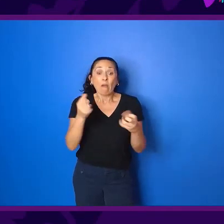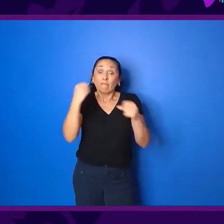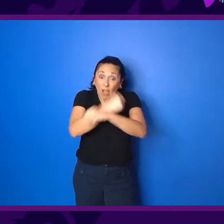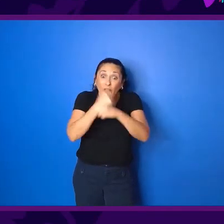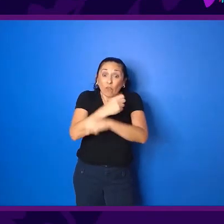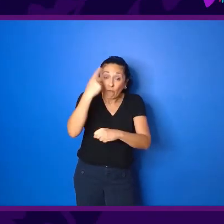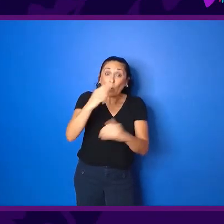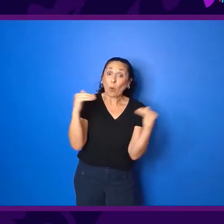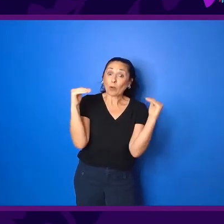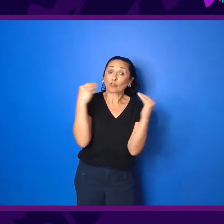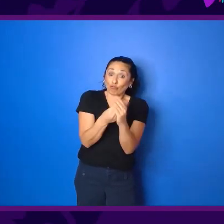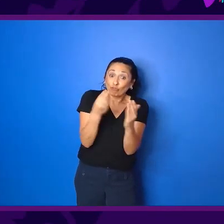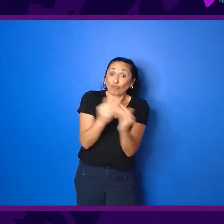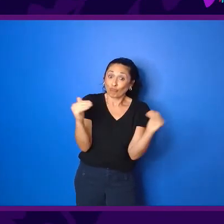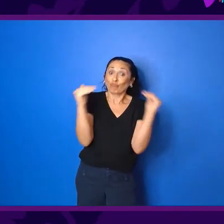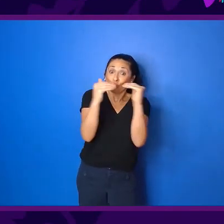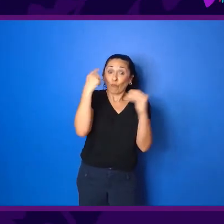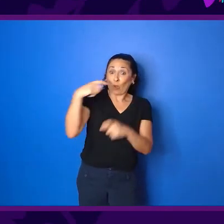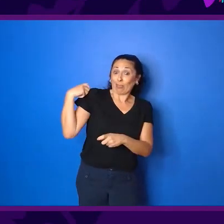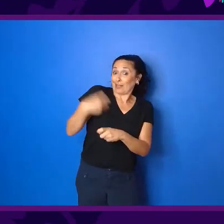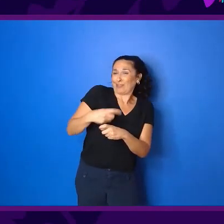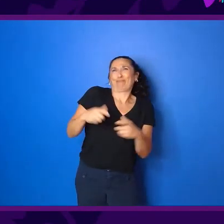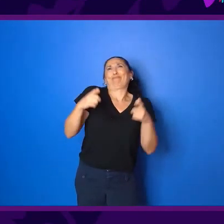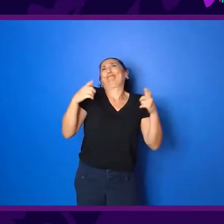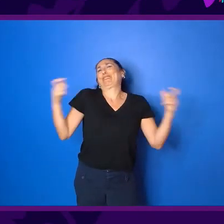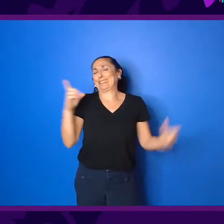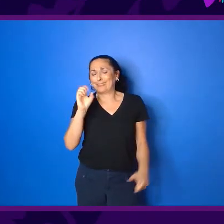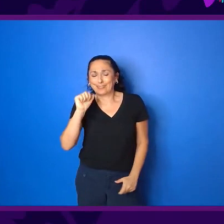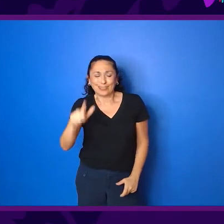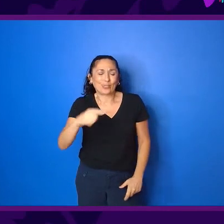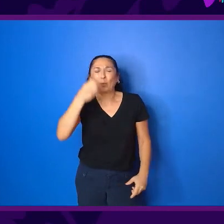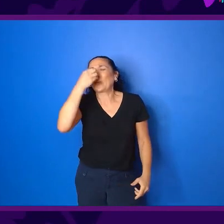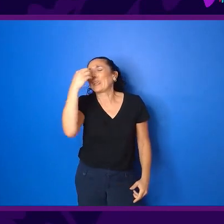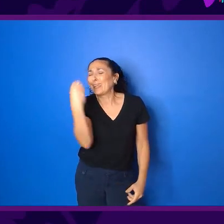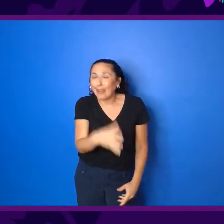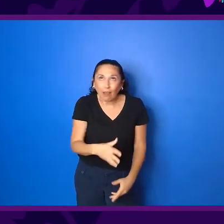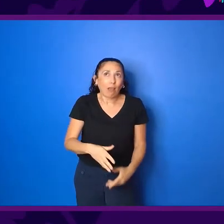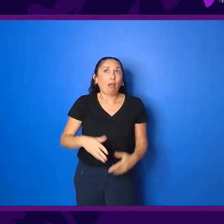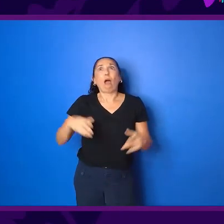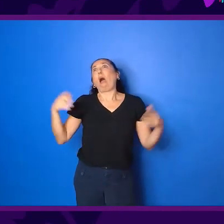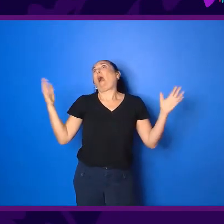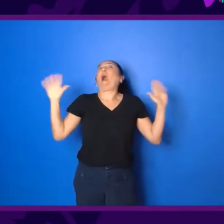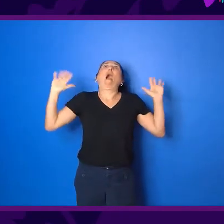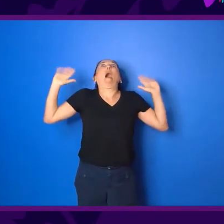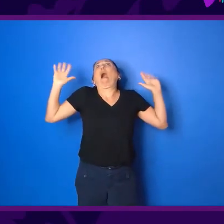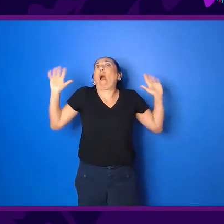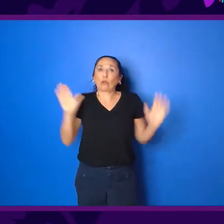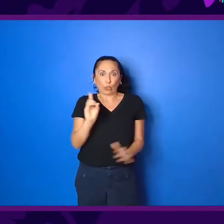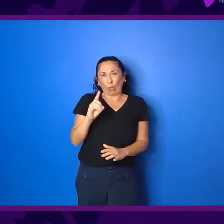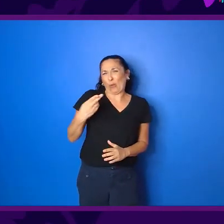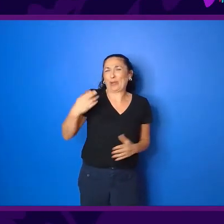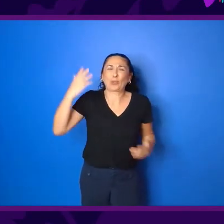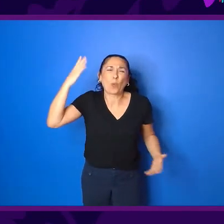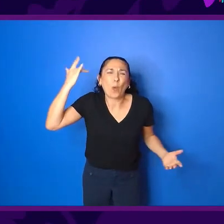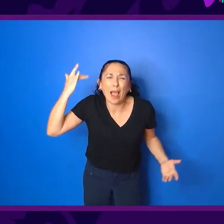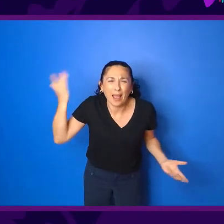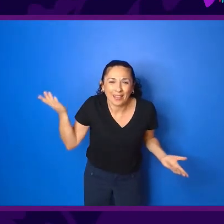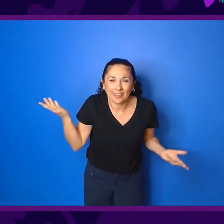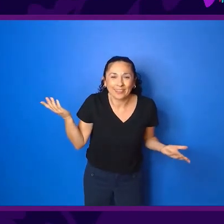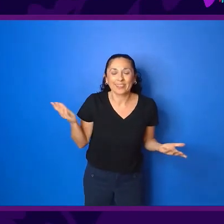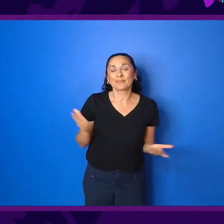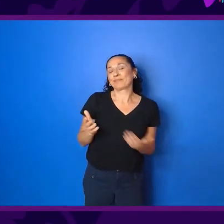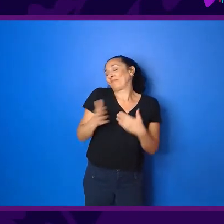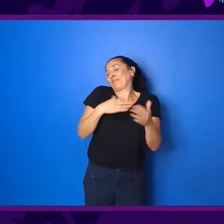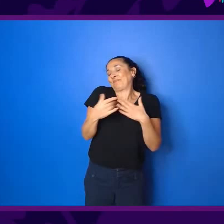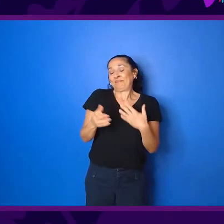Hispanics. Great, big deal. I'm still not quite getting why everybody is so, like, all the rage. Oh, anyway, and then here